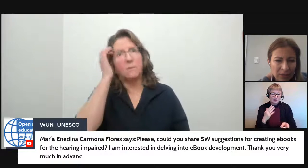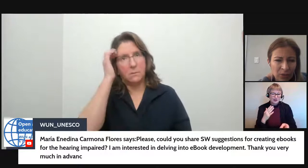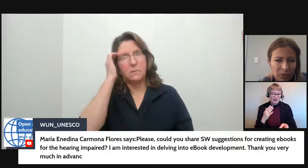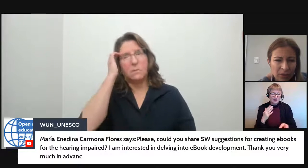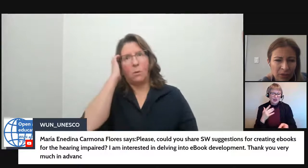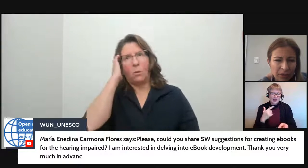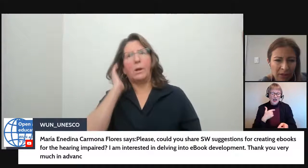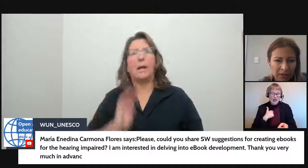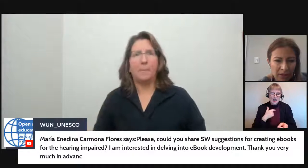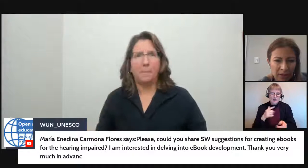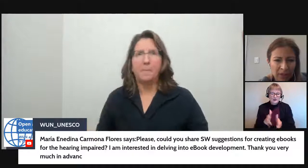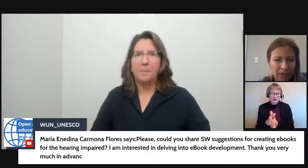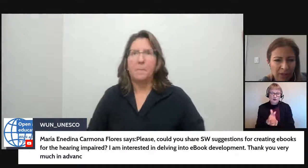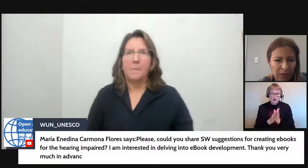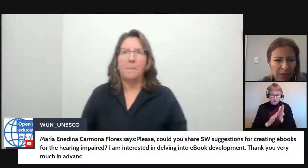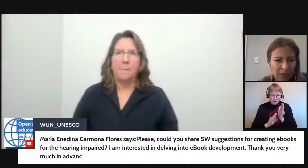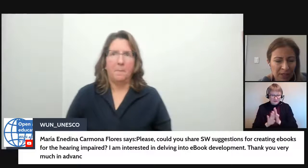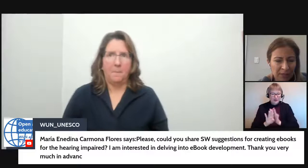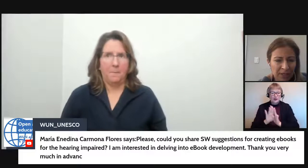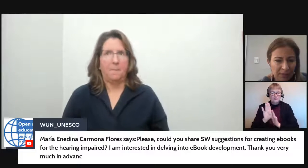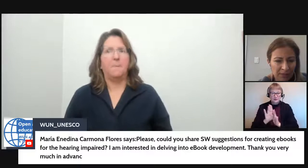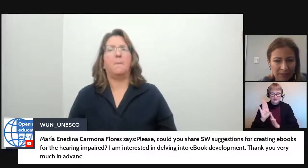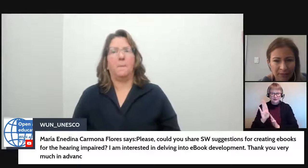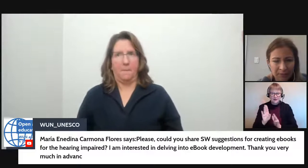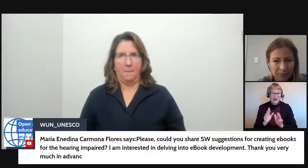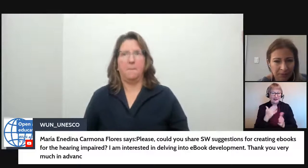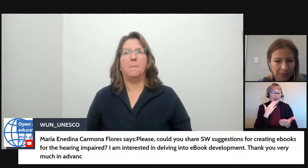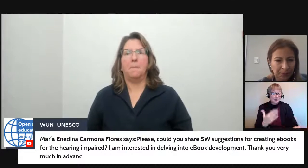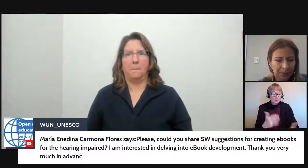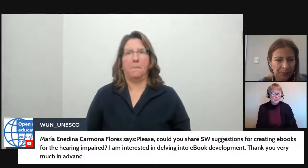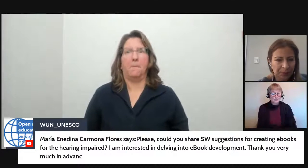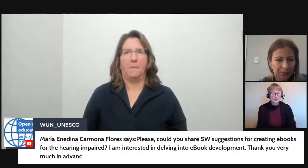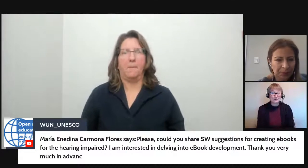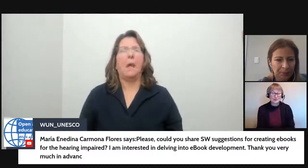in delving into ebook development. Thank you very much in advance.